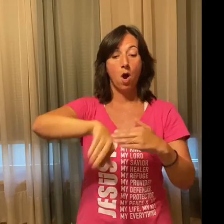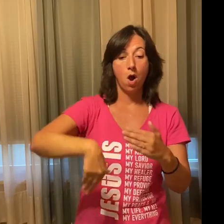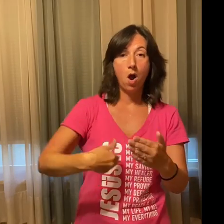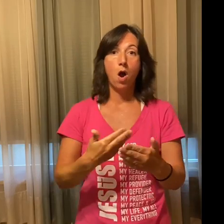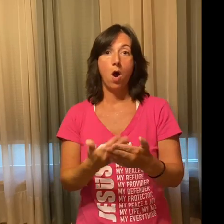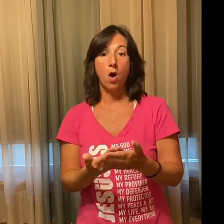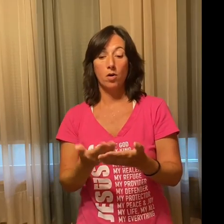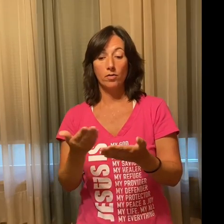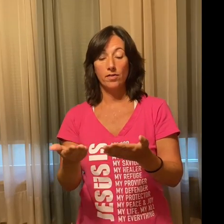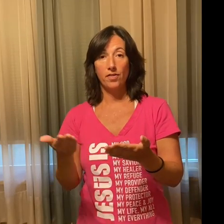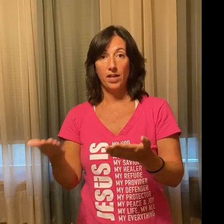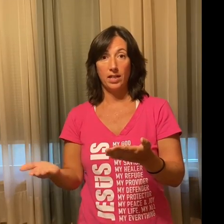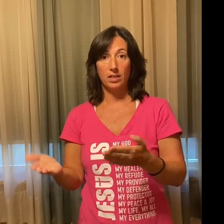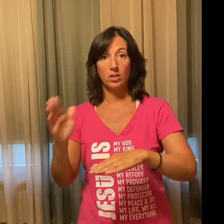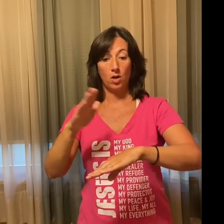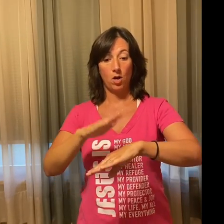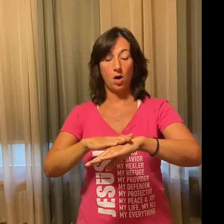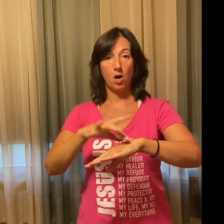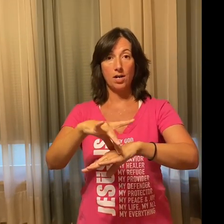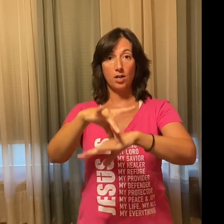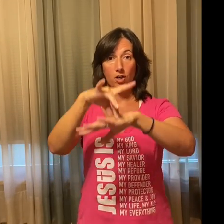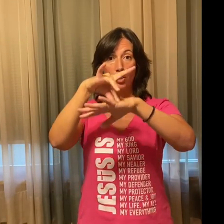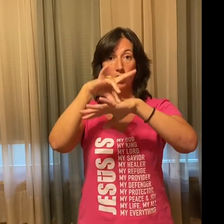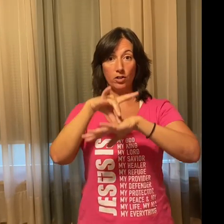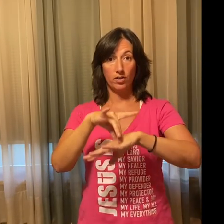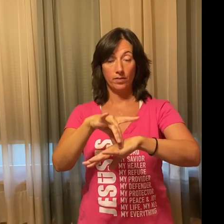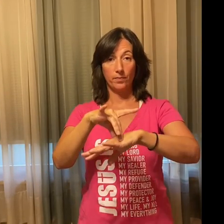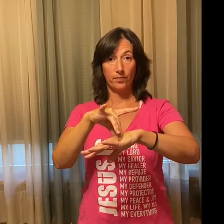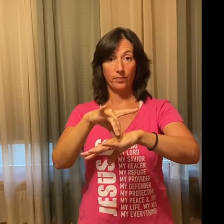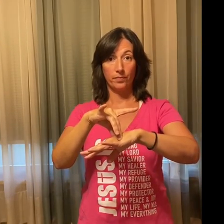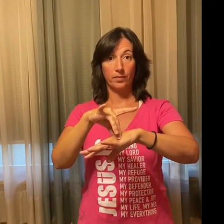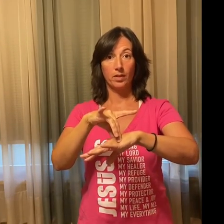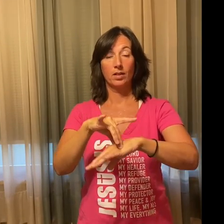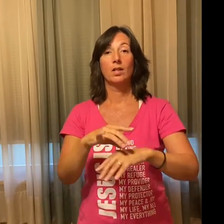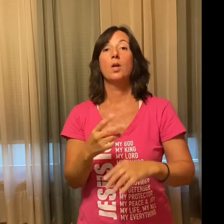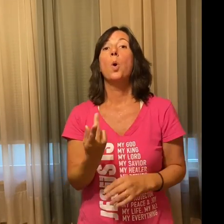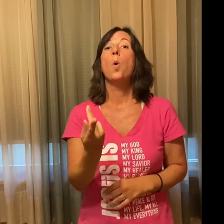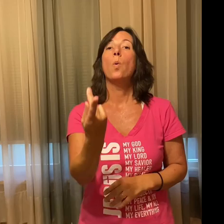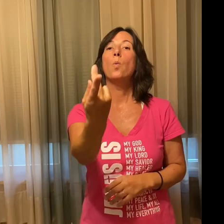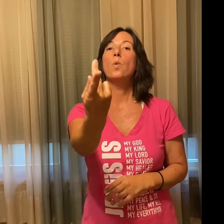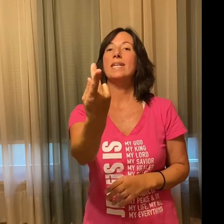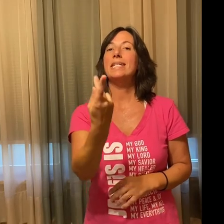So all the things on earth.